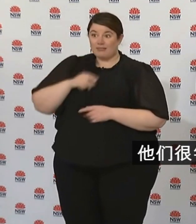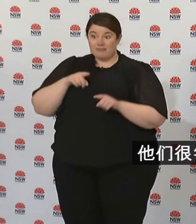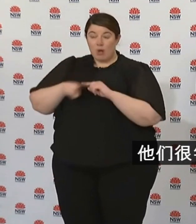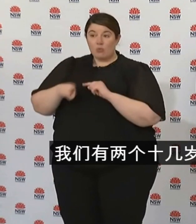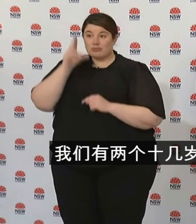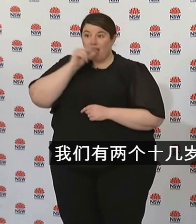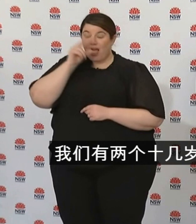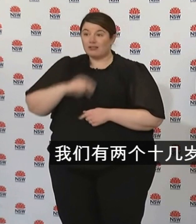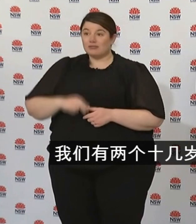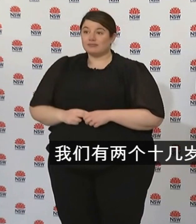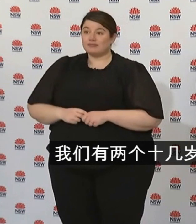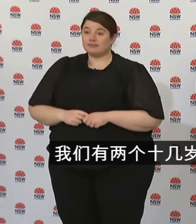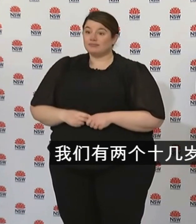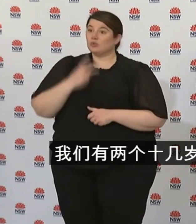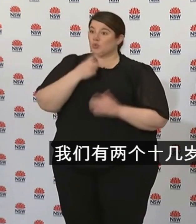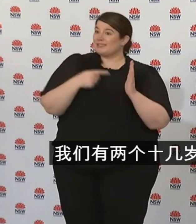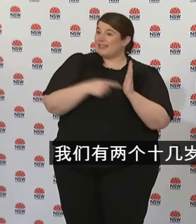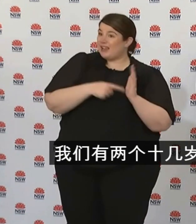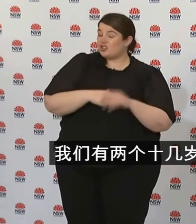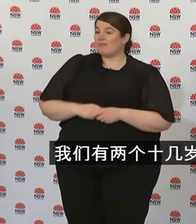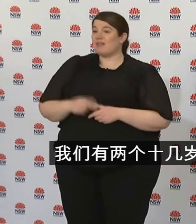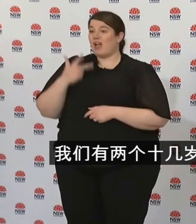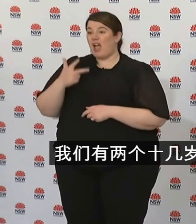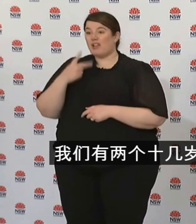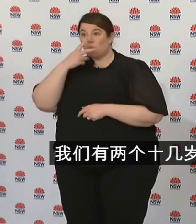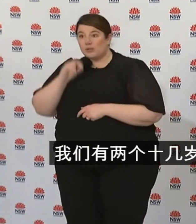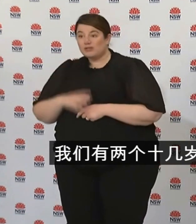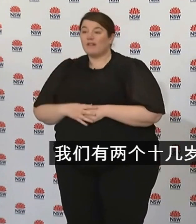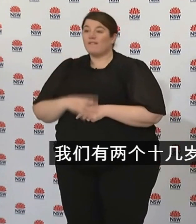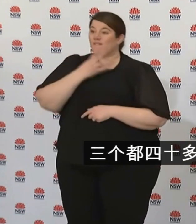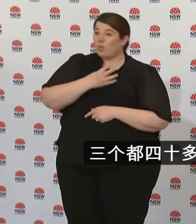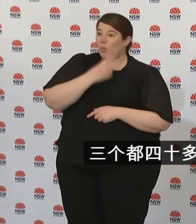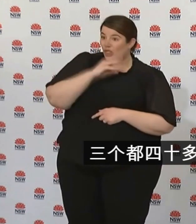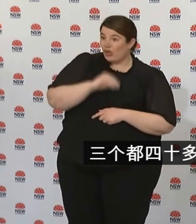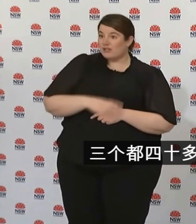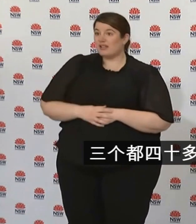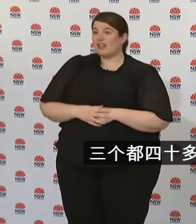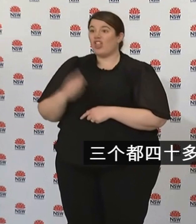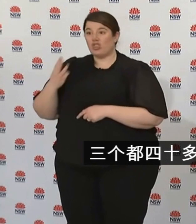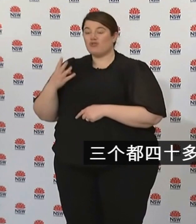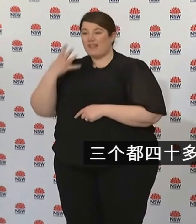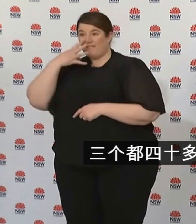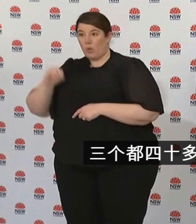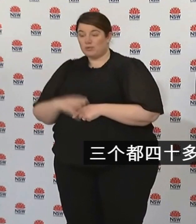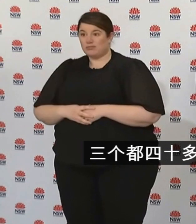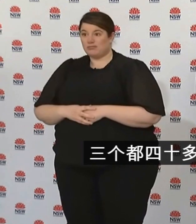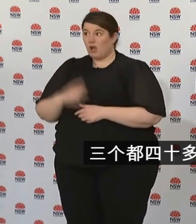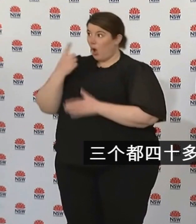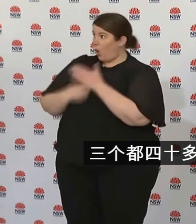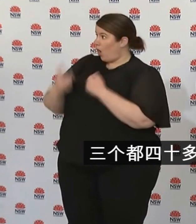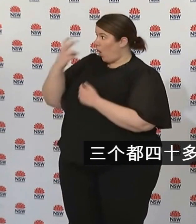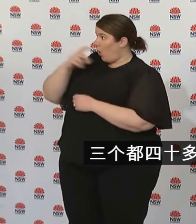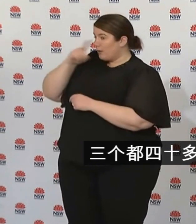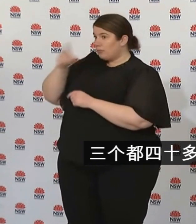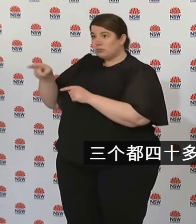young. We've got 2 in their teens, 8 are in their 20s, 4 are in their 30s, and 3 are in their 40s. So it's not only an old